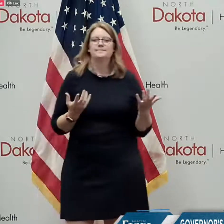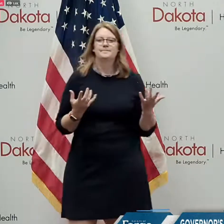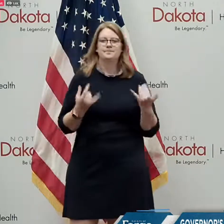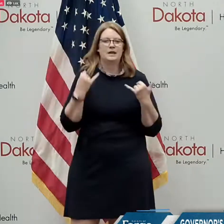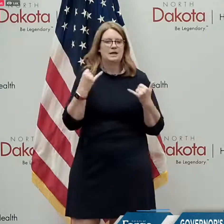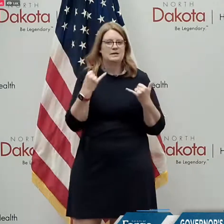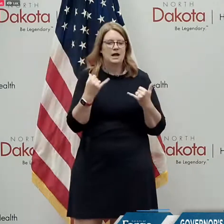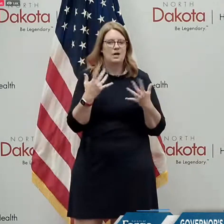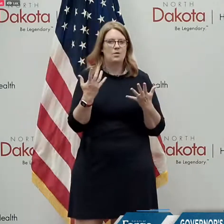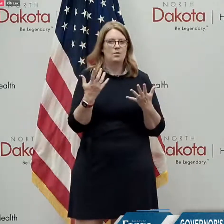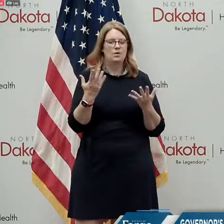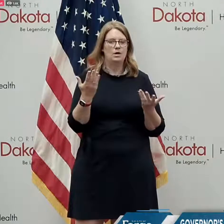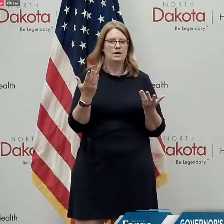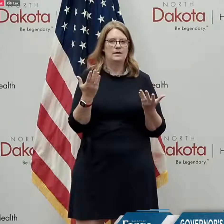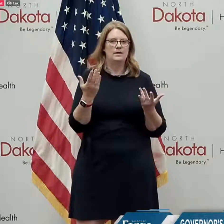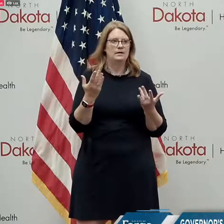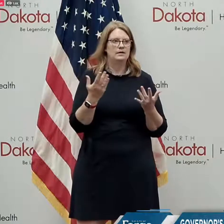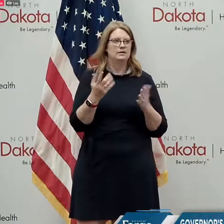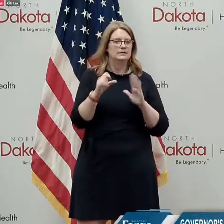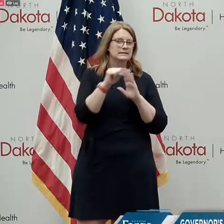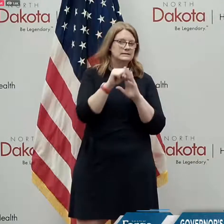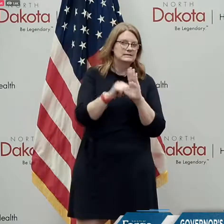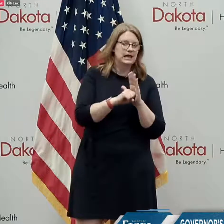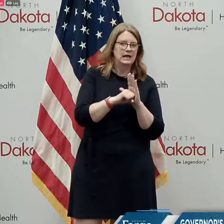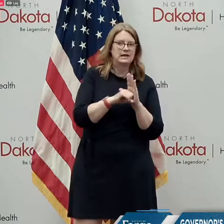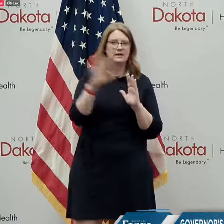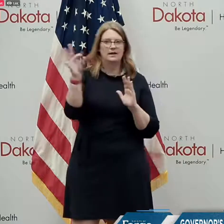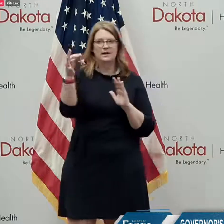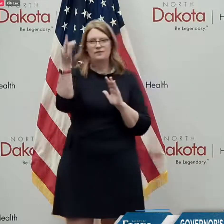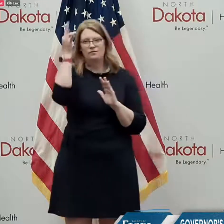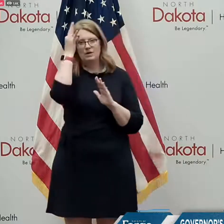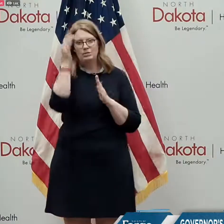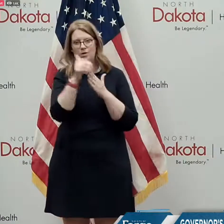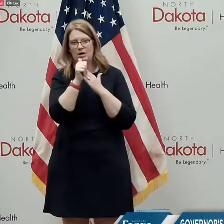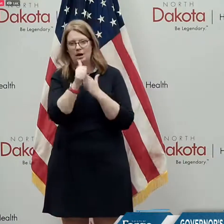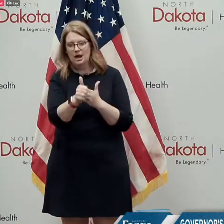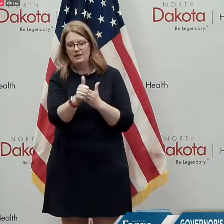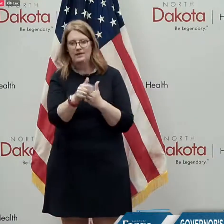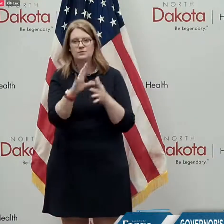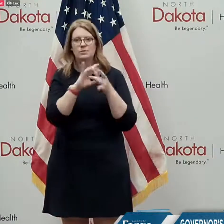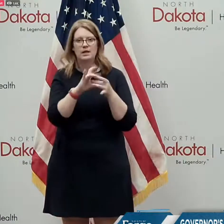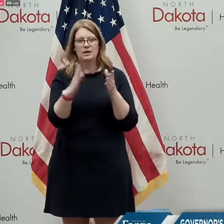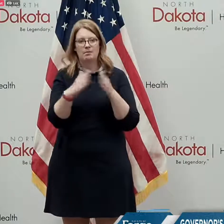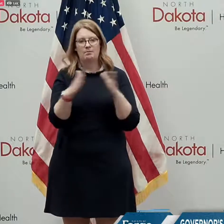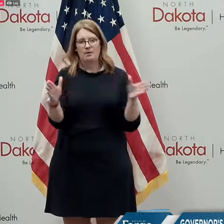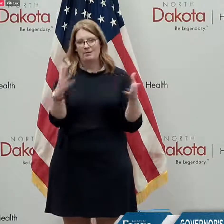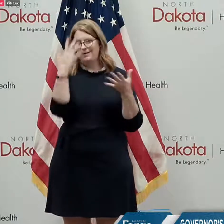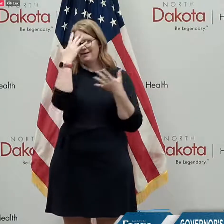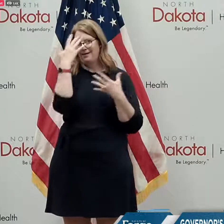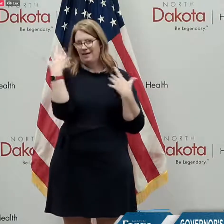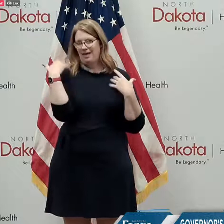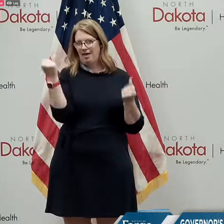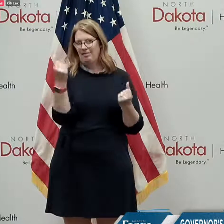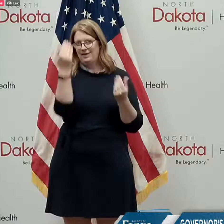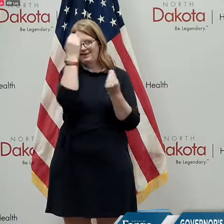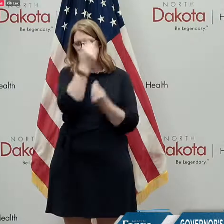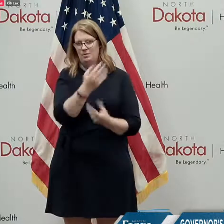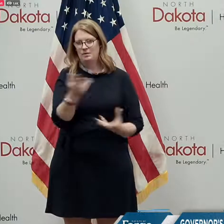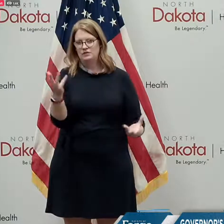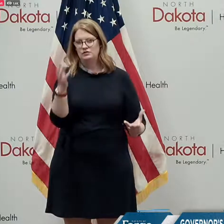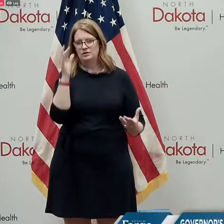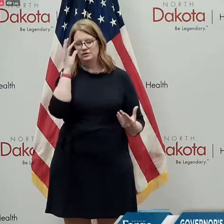the intersection of both state and federal guidelines around public health information, there